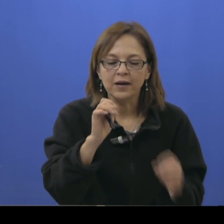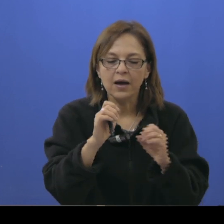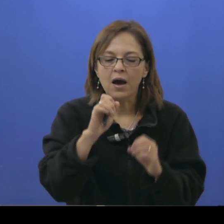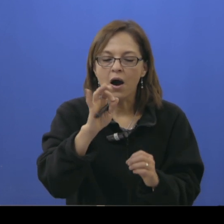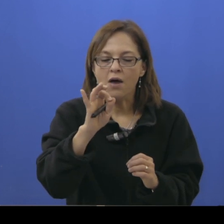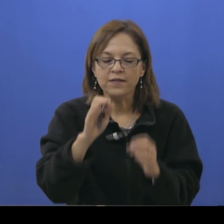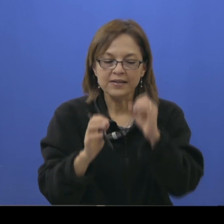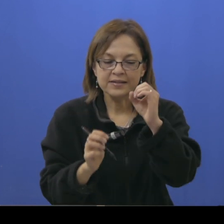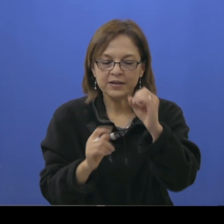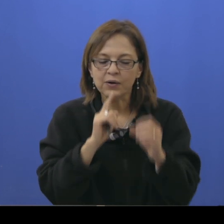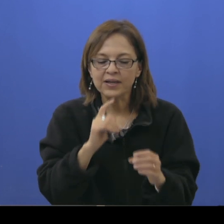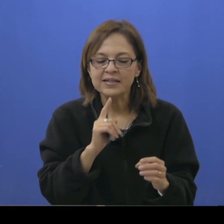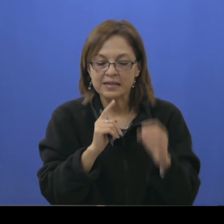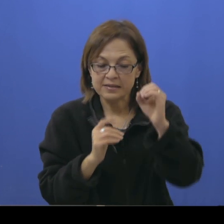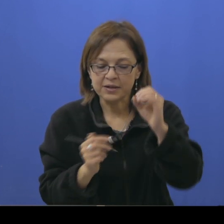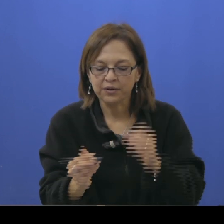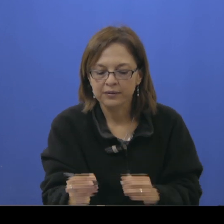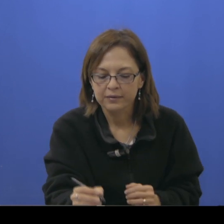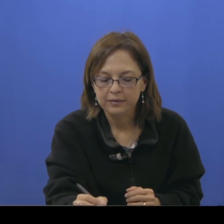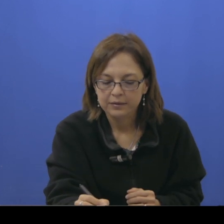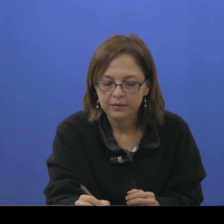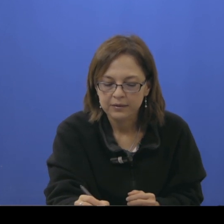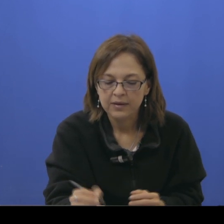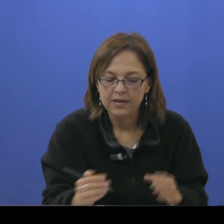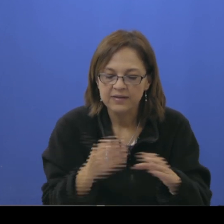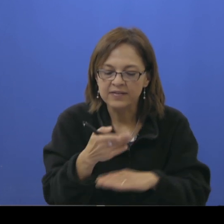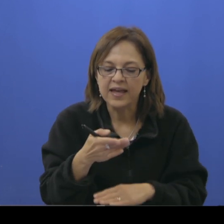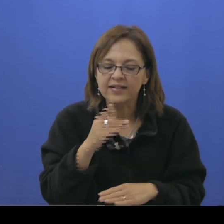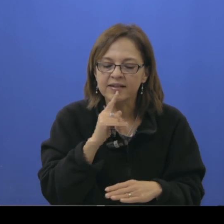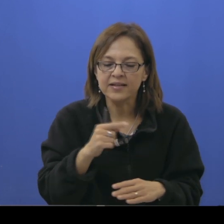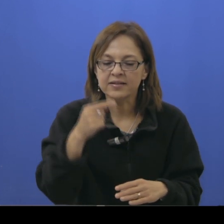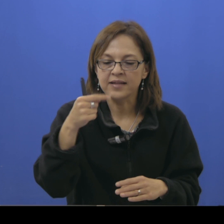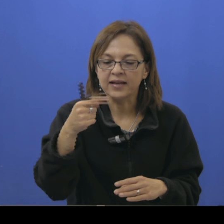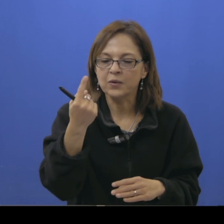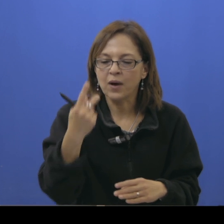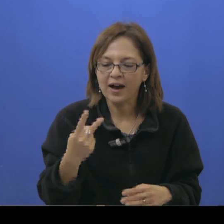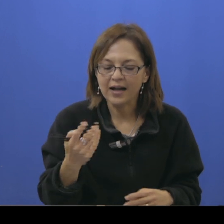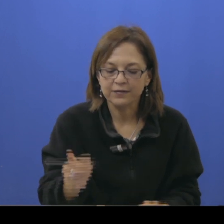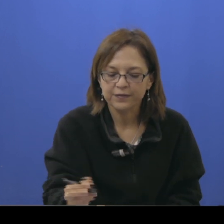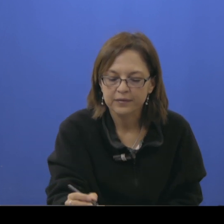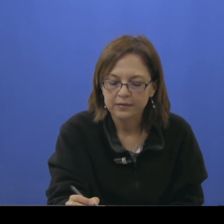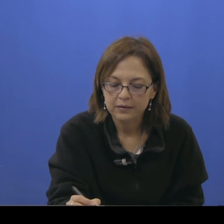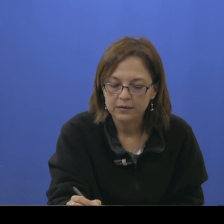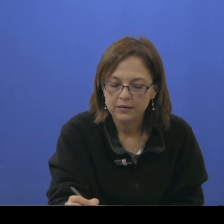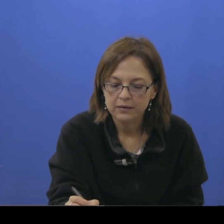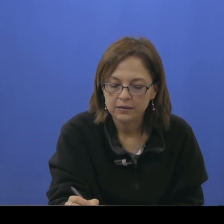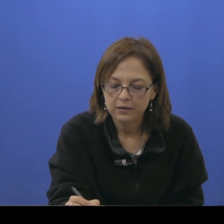1/2 of 0 is 0. The next is -1/2.